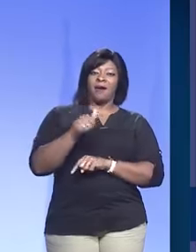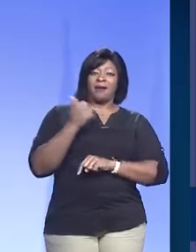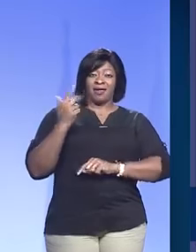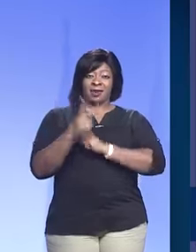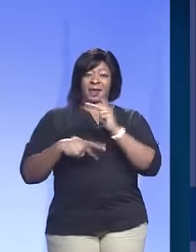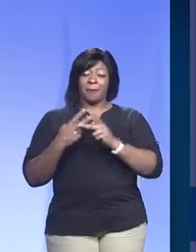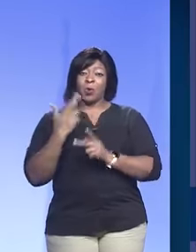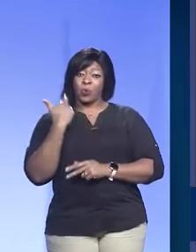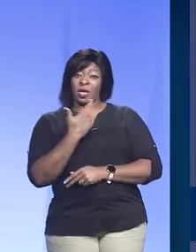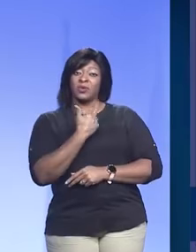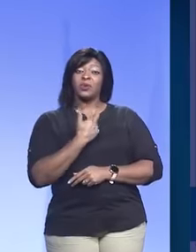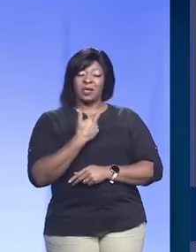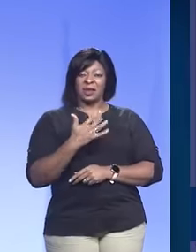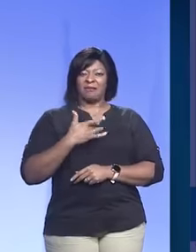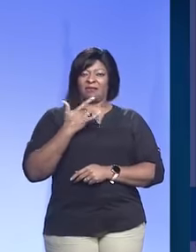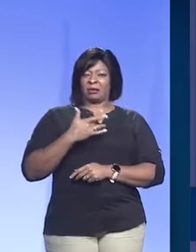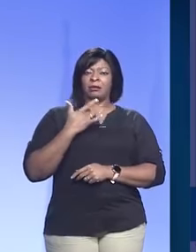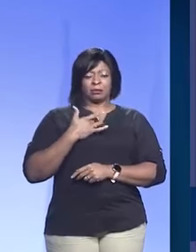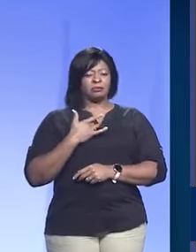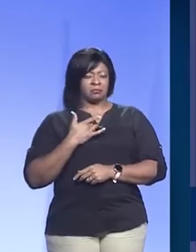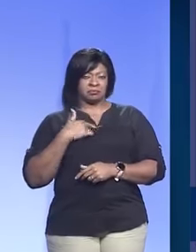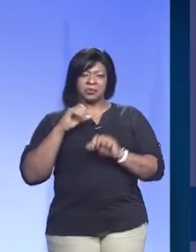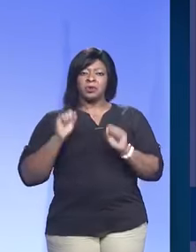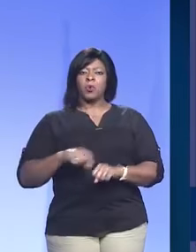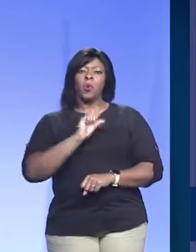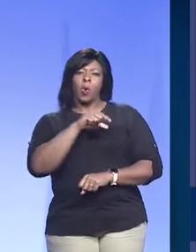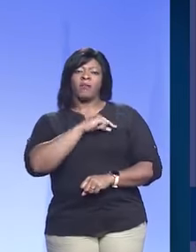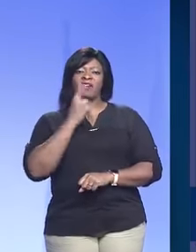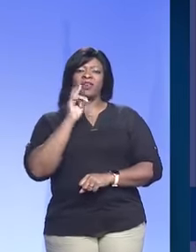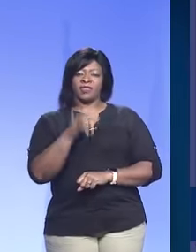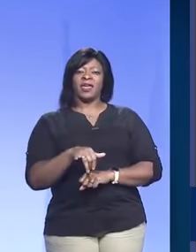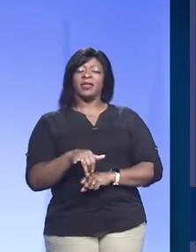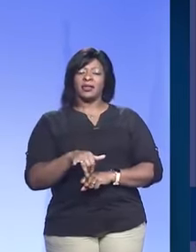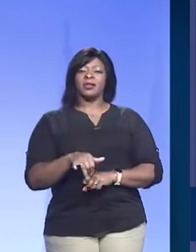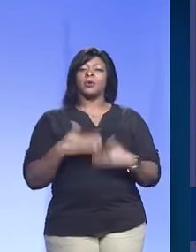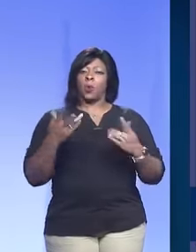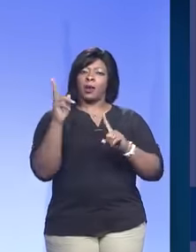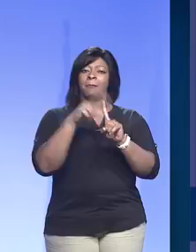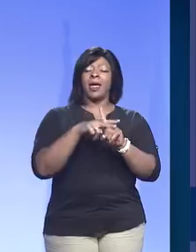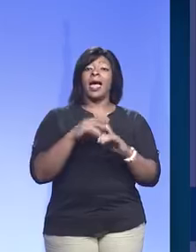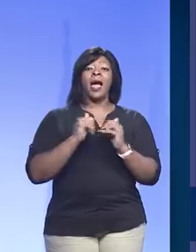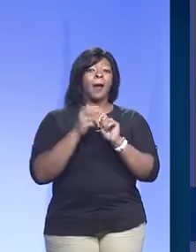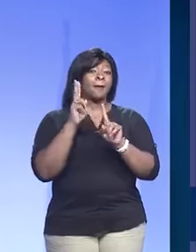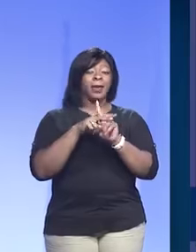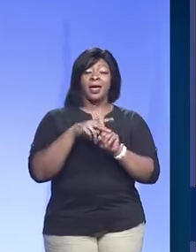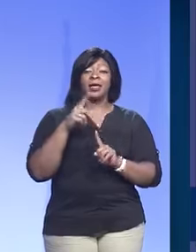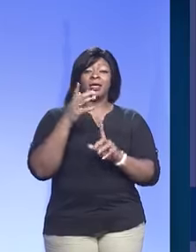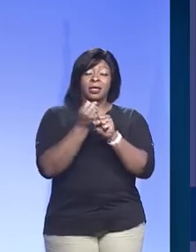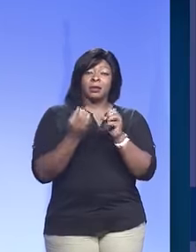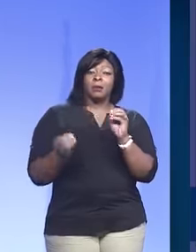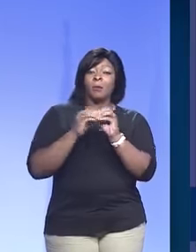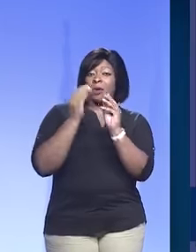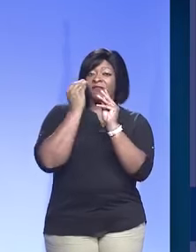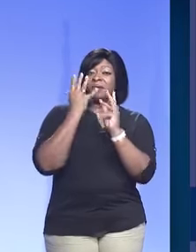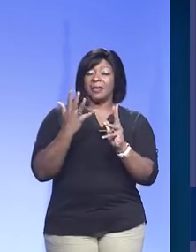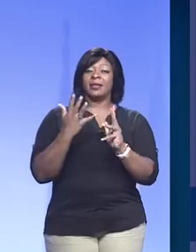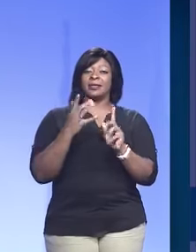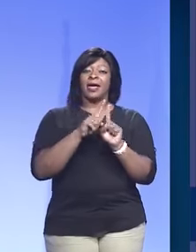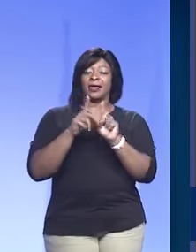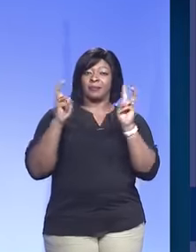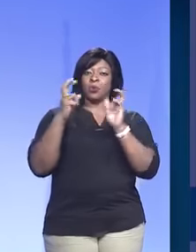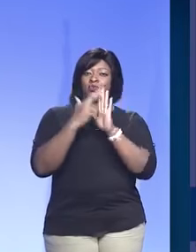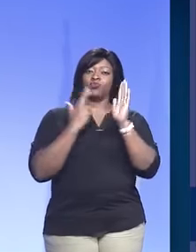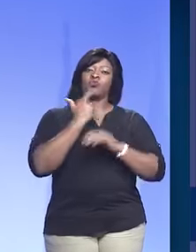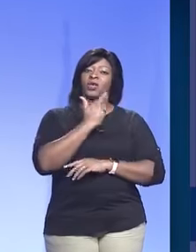kind of restaurant that feels like you might be eligible. So again, in order to apply or to get more information as a